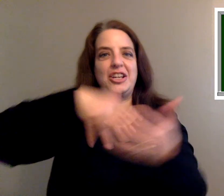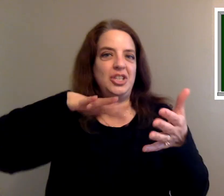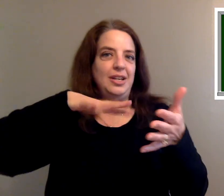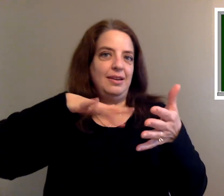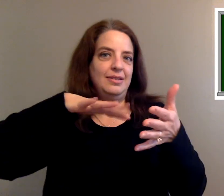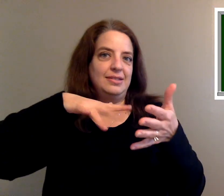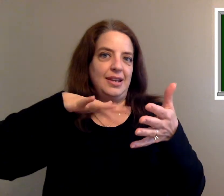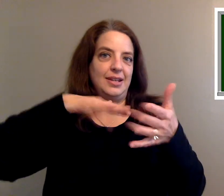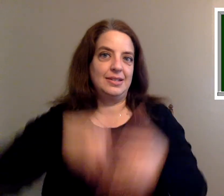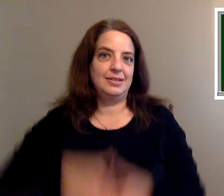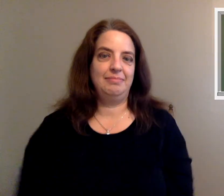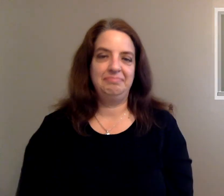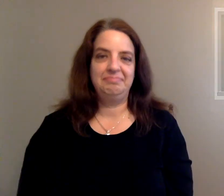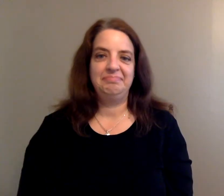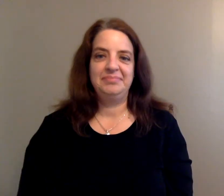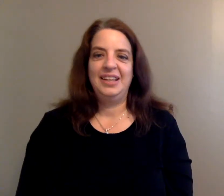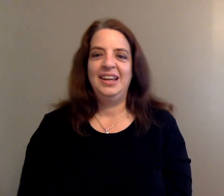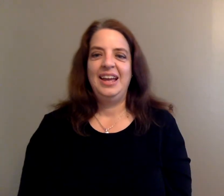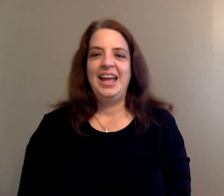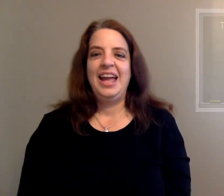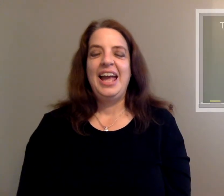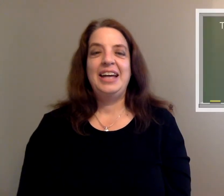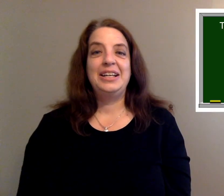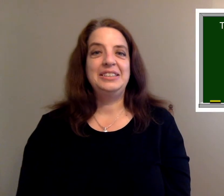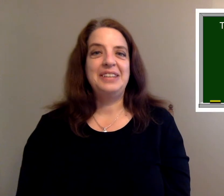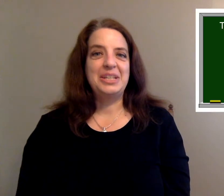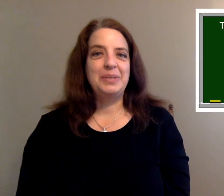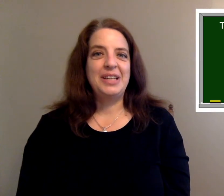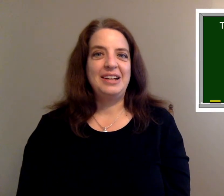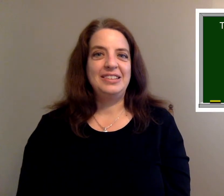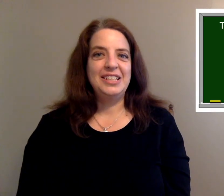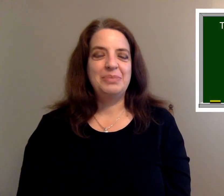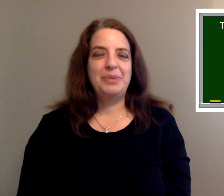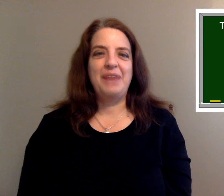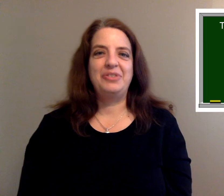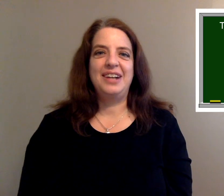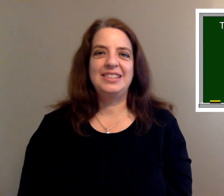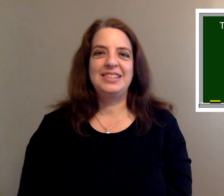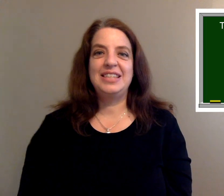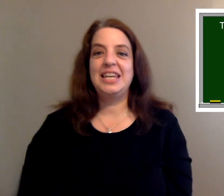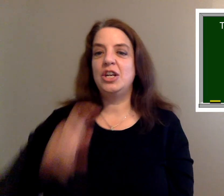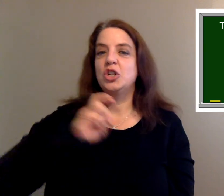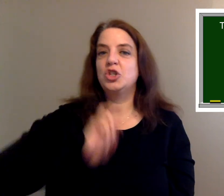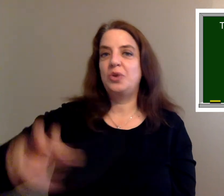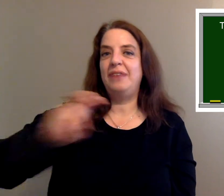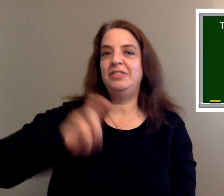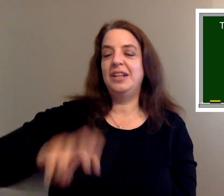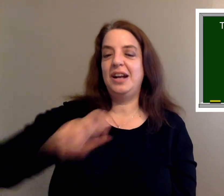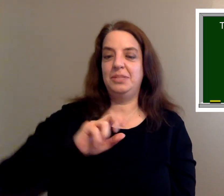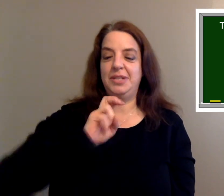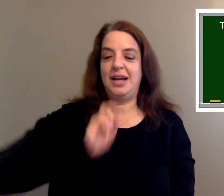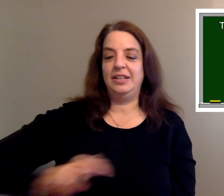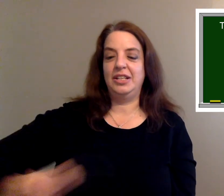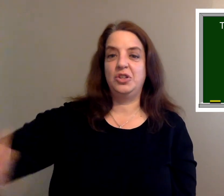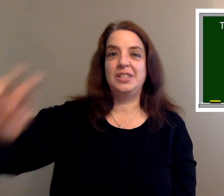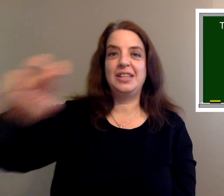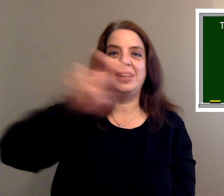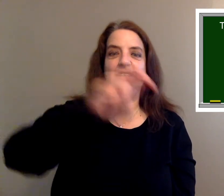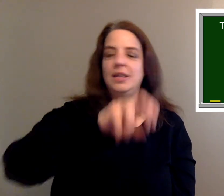interaction studies. And last but not least, we have classes in travel and hospitality. So the sign is, I'm sorry, I